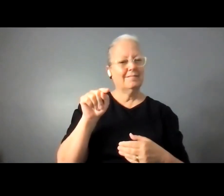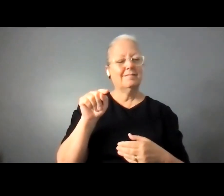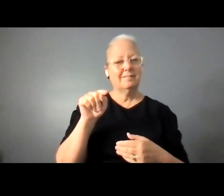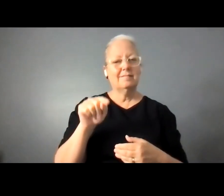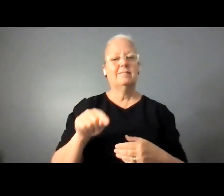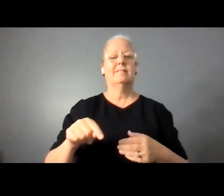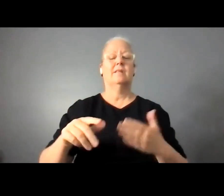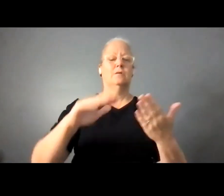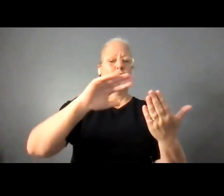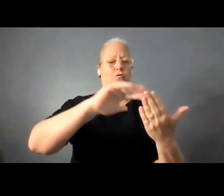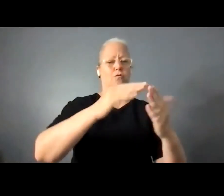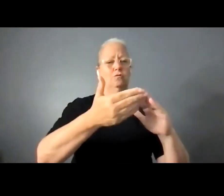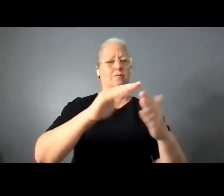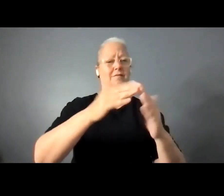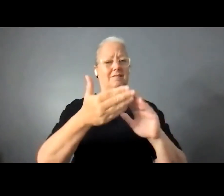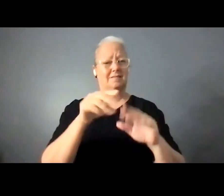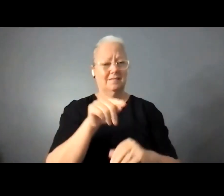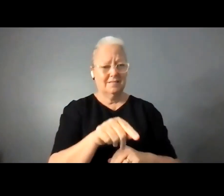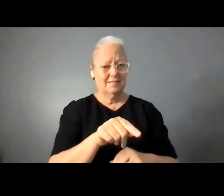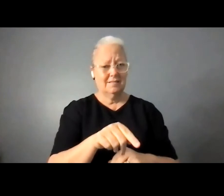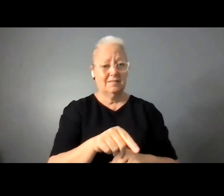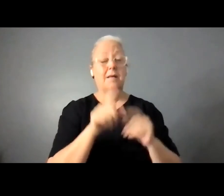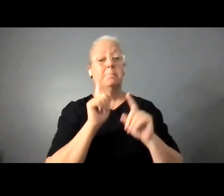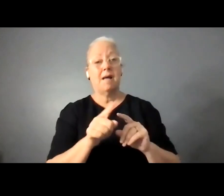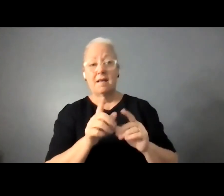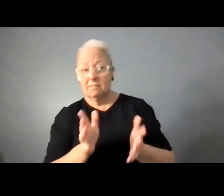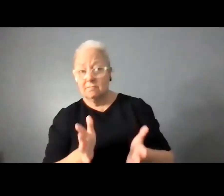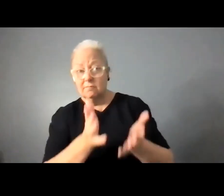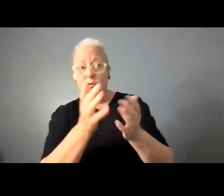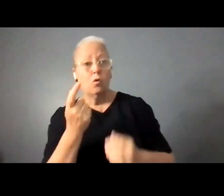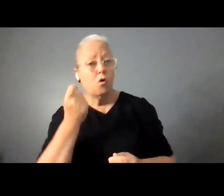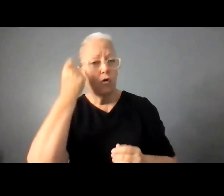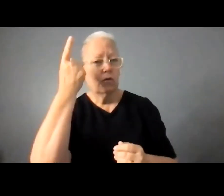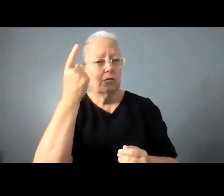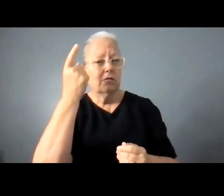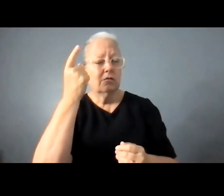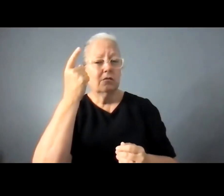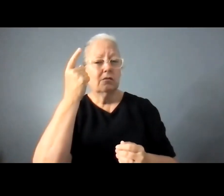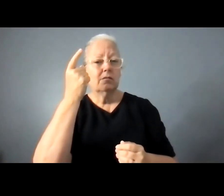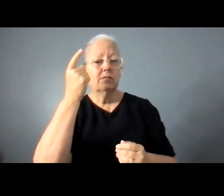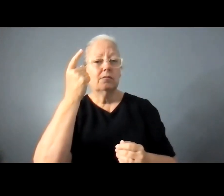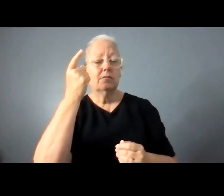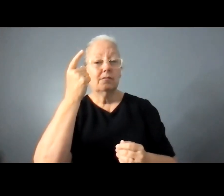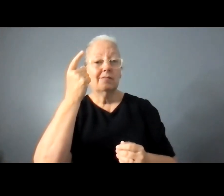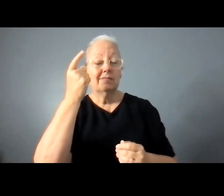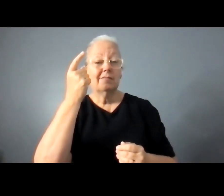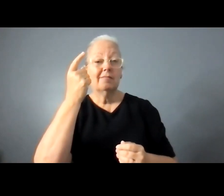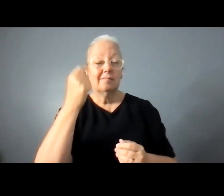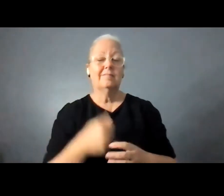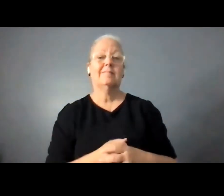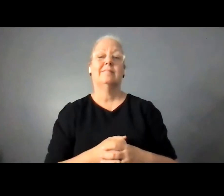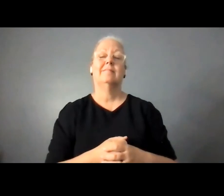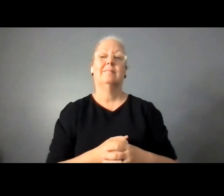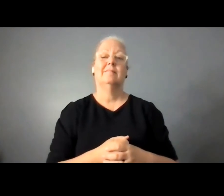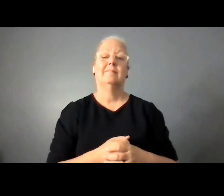society that's been rehabilitated, then, well, we see disability not as